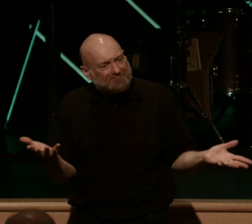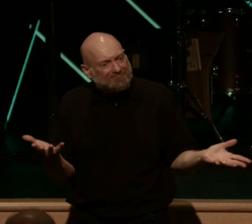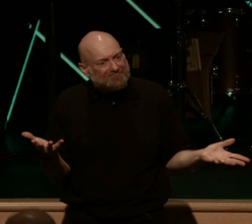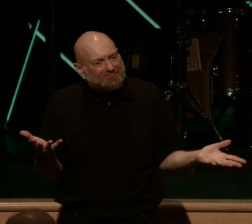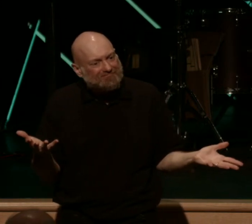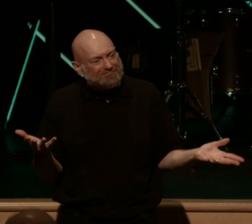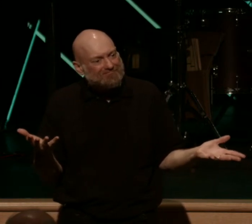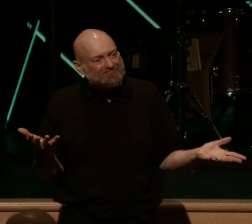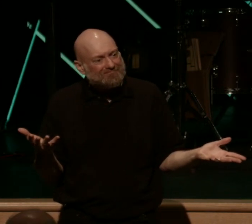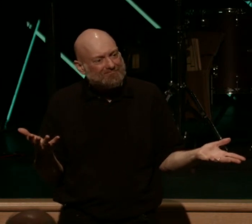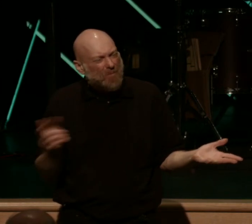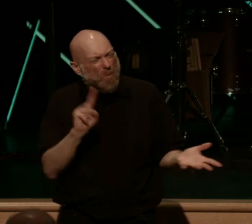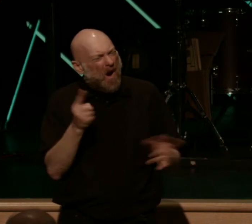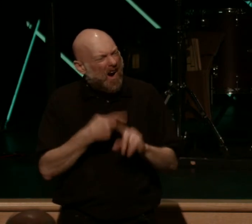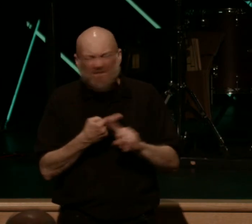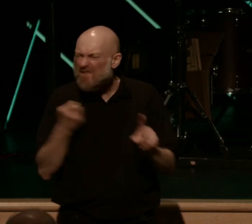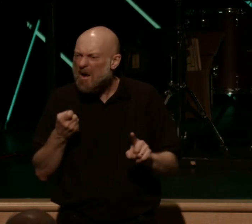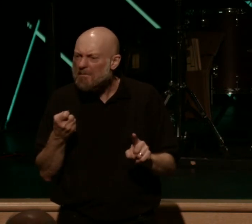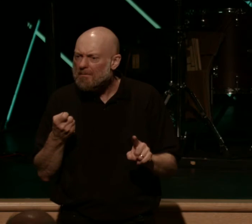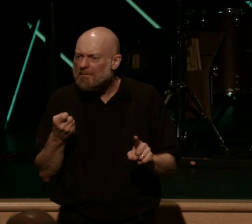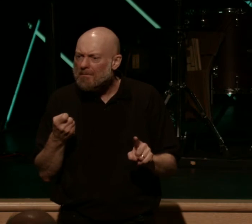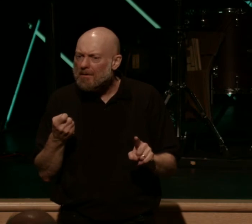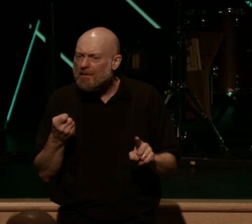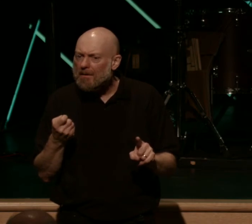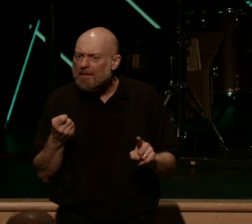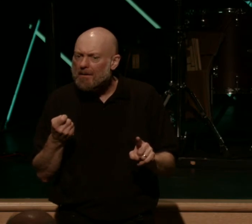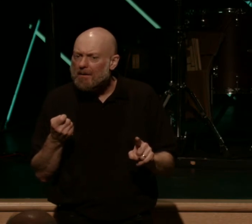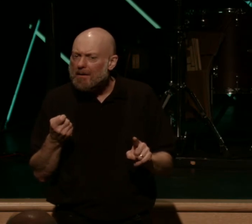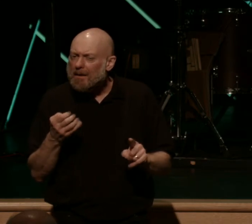like. And where does it come from? Well, it comes from this.